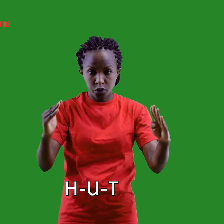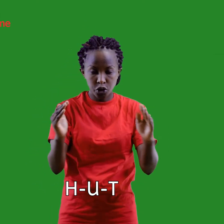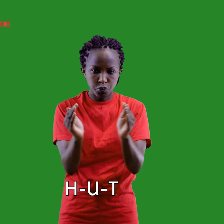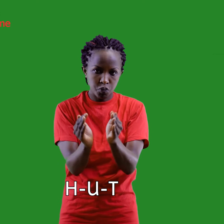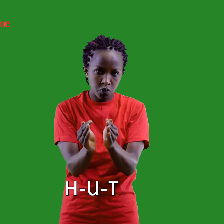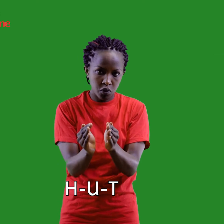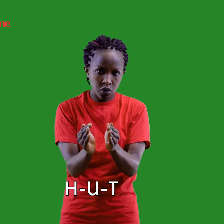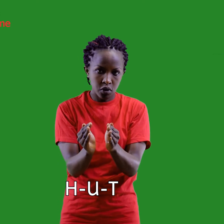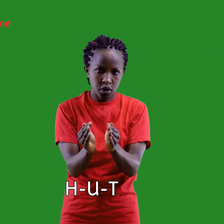Hat.